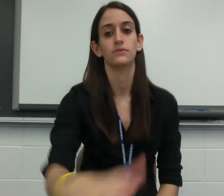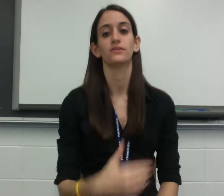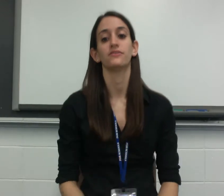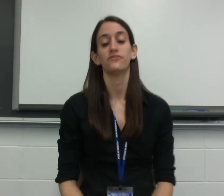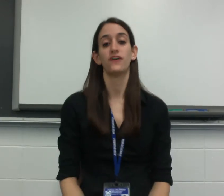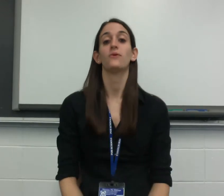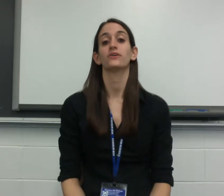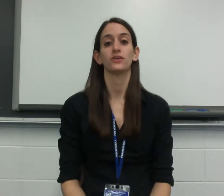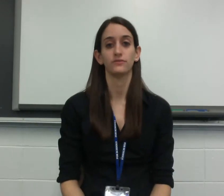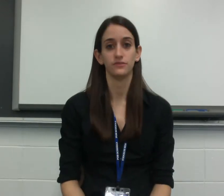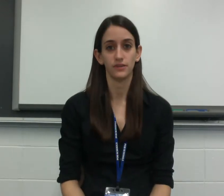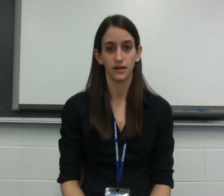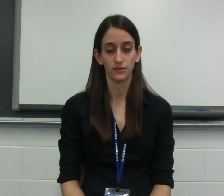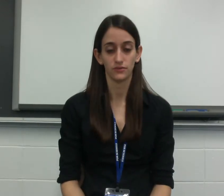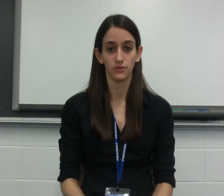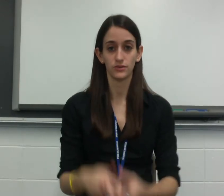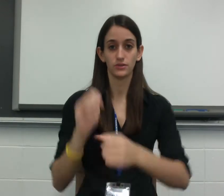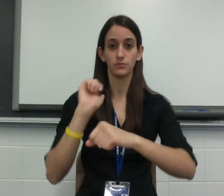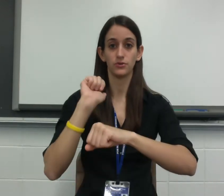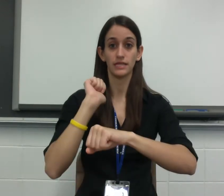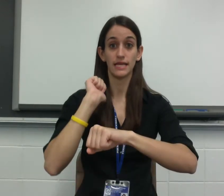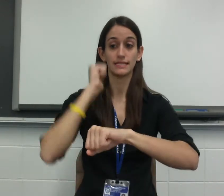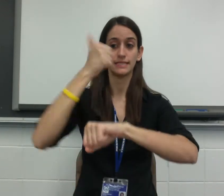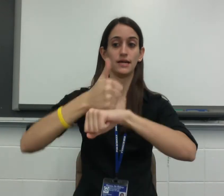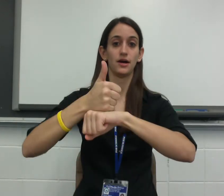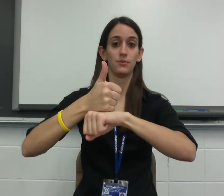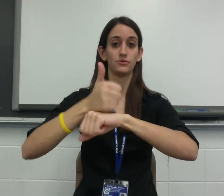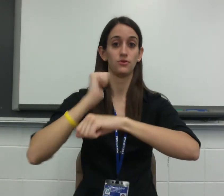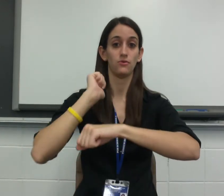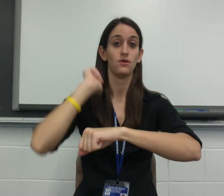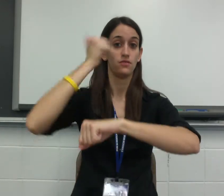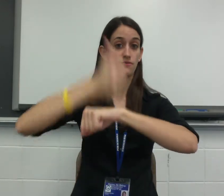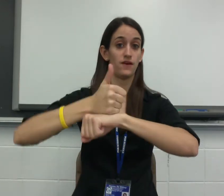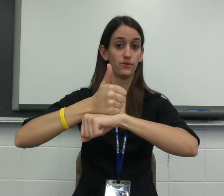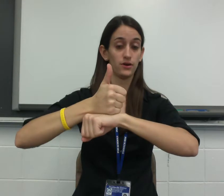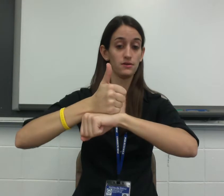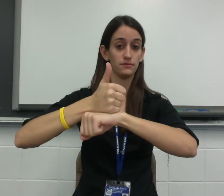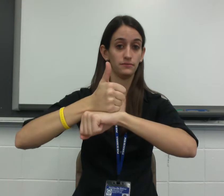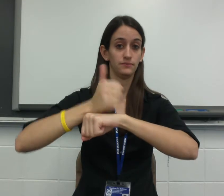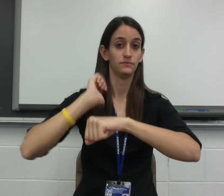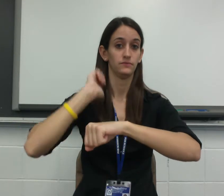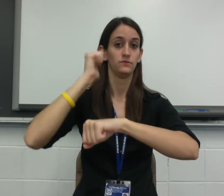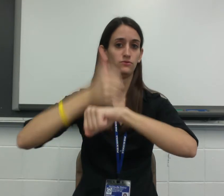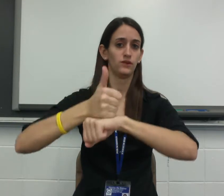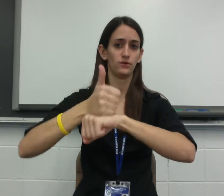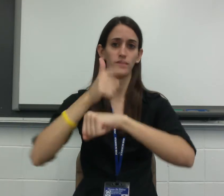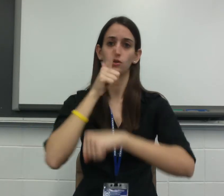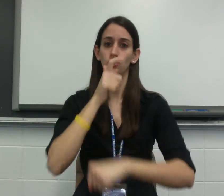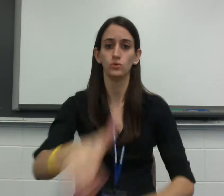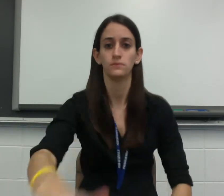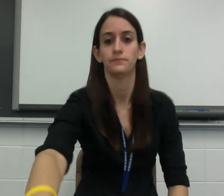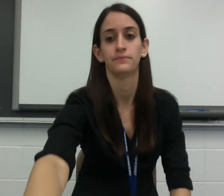The founder of Devia, so this is the person that set it up. So the founder founded who?